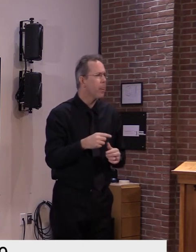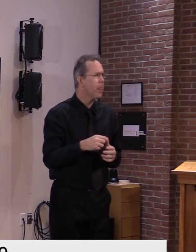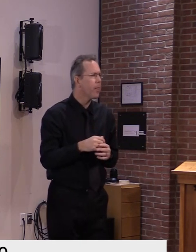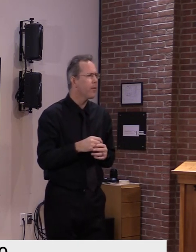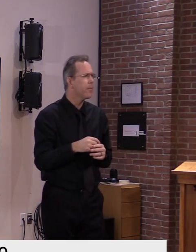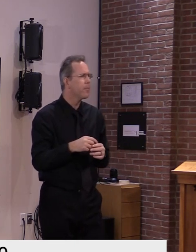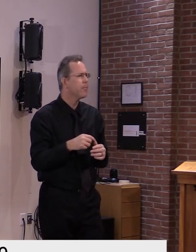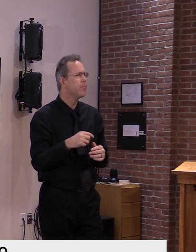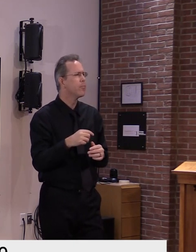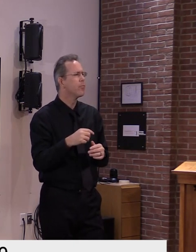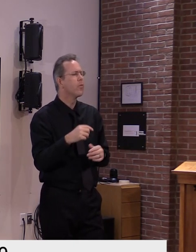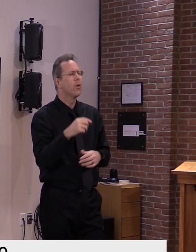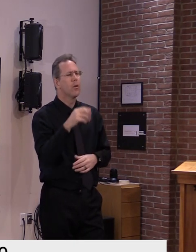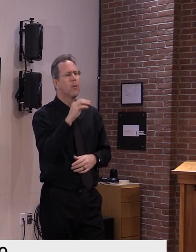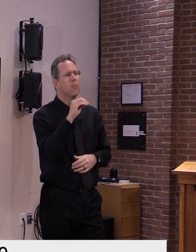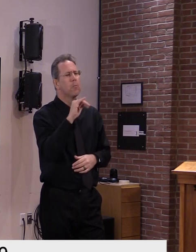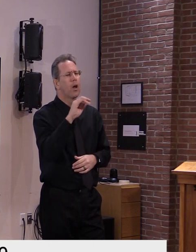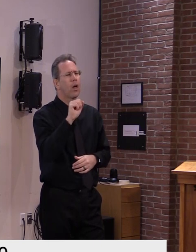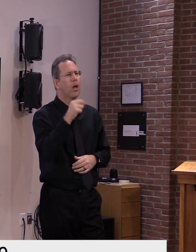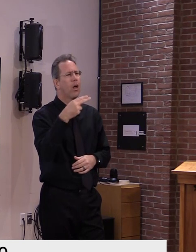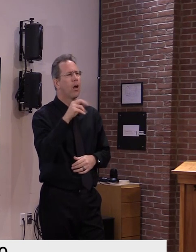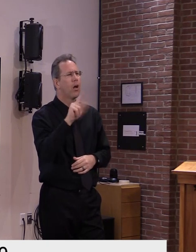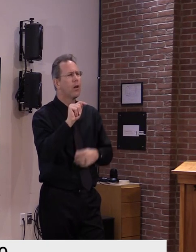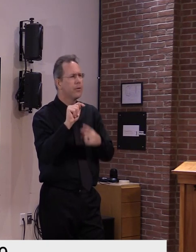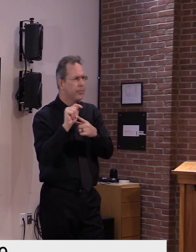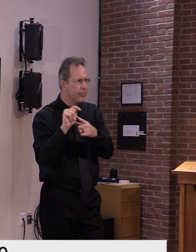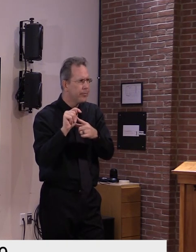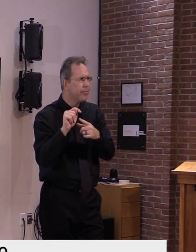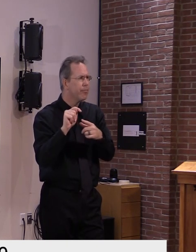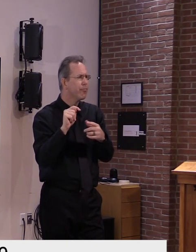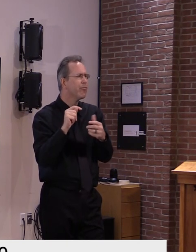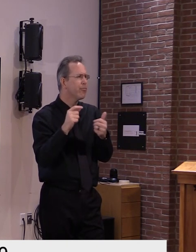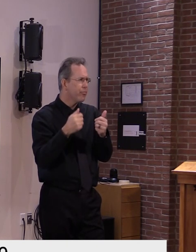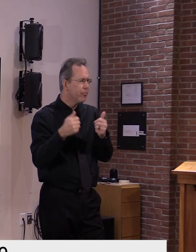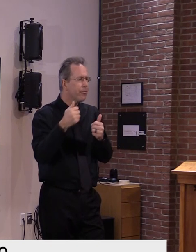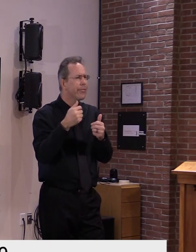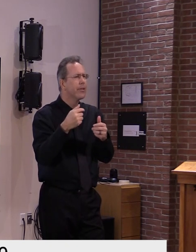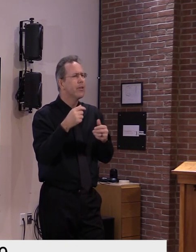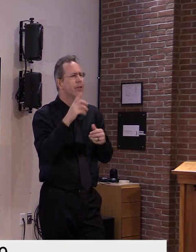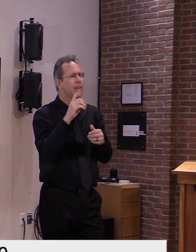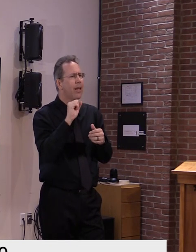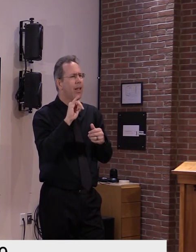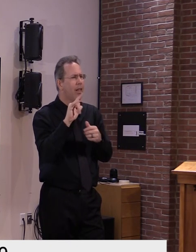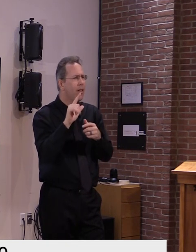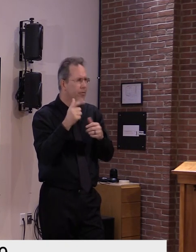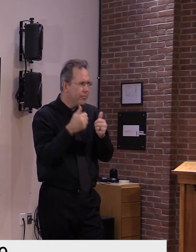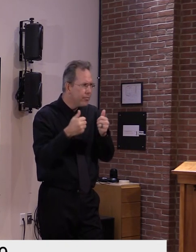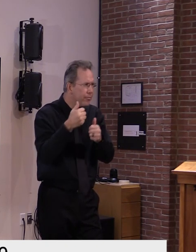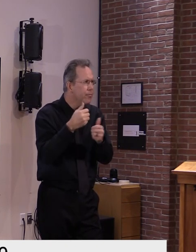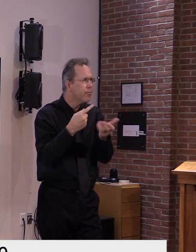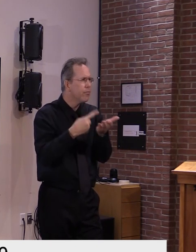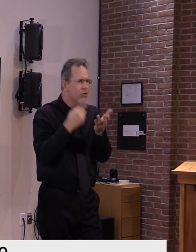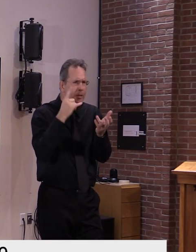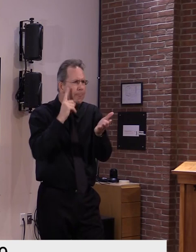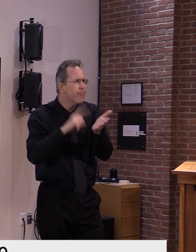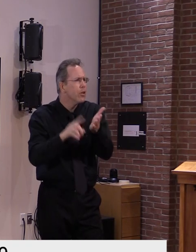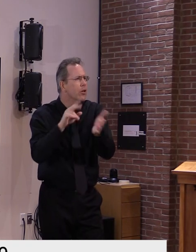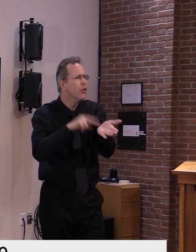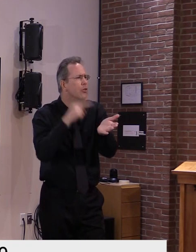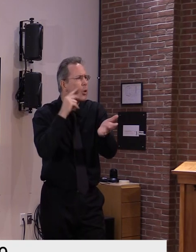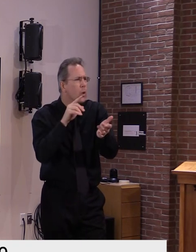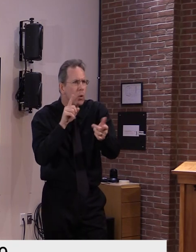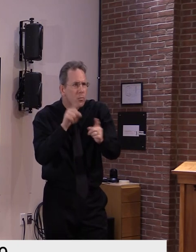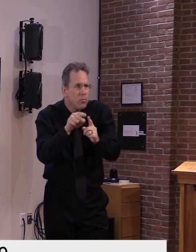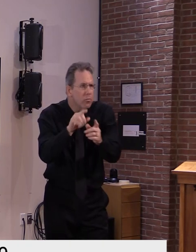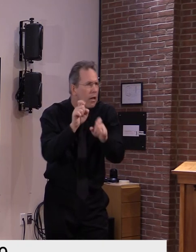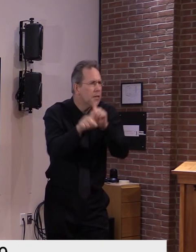making sure they have the appropriate staffing and talking with other people whether it's UVMMC or